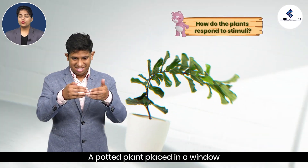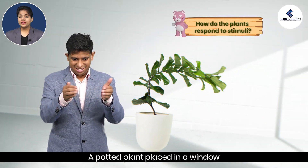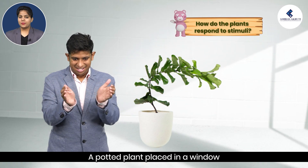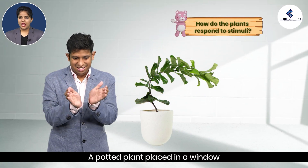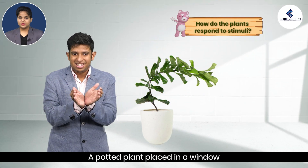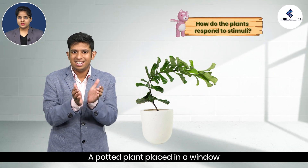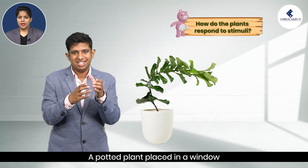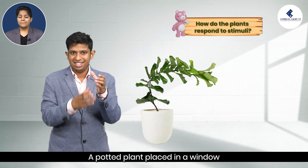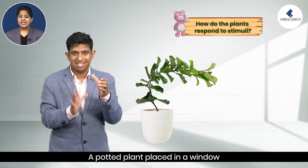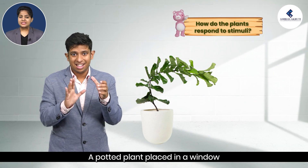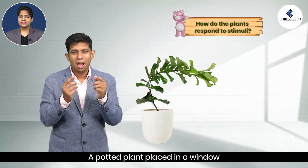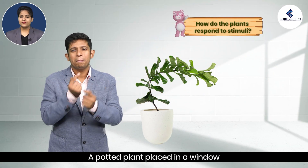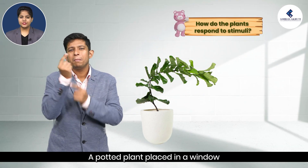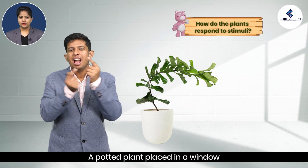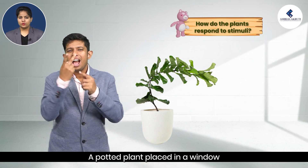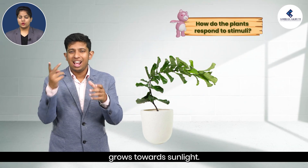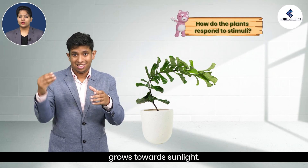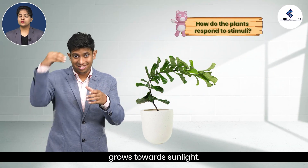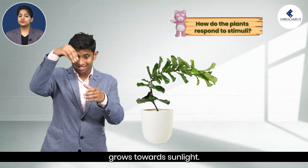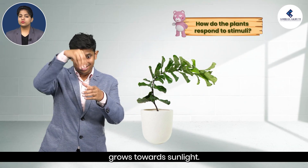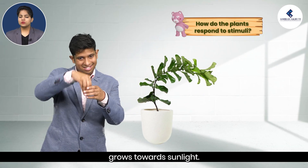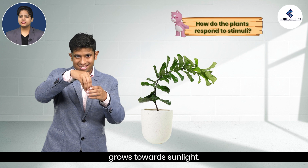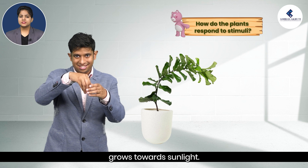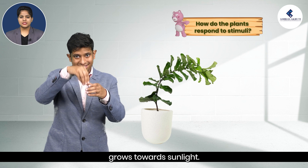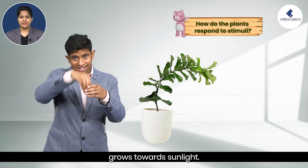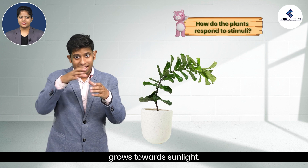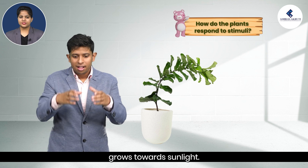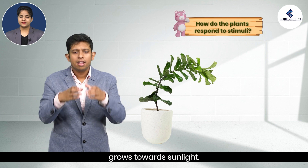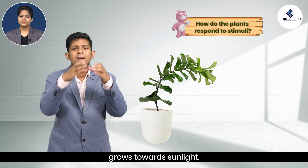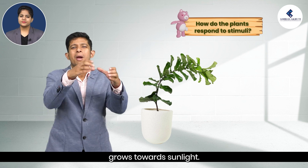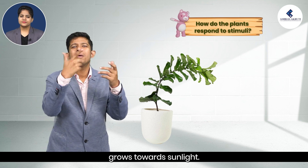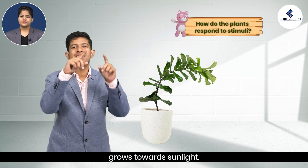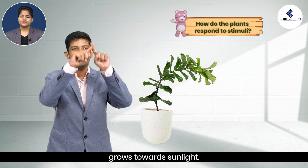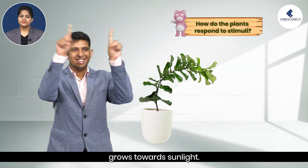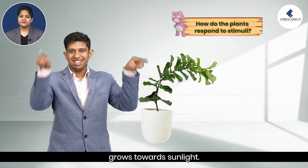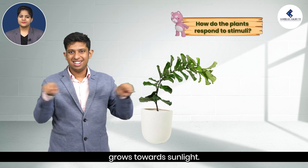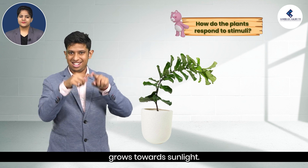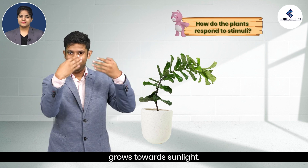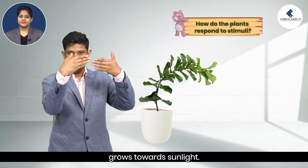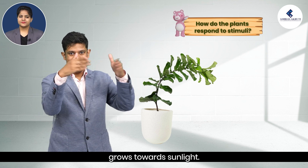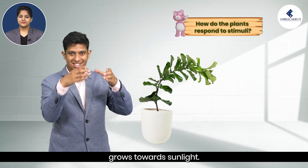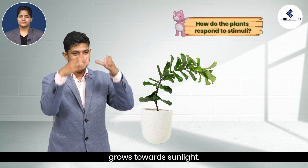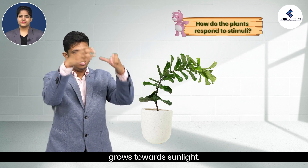A potted plant placed in a window grows towards sunlight.